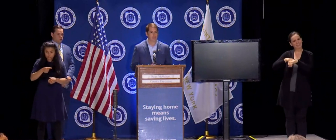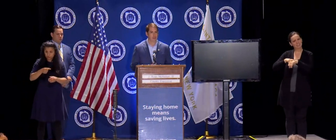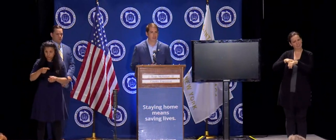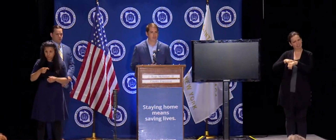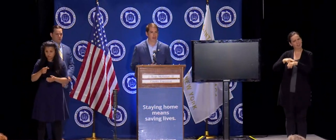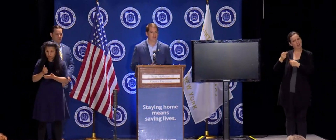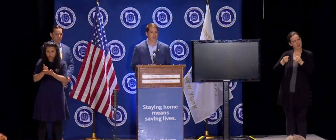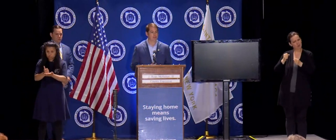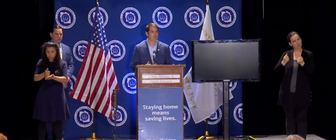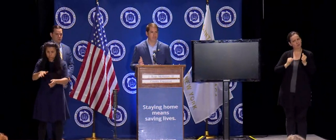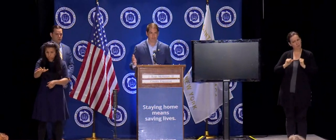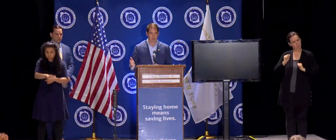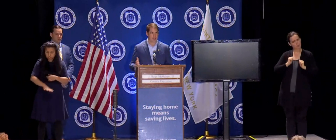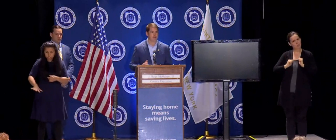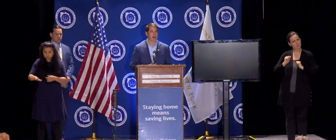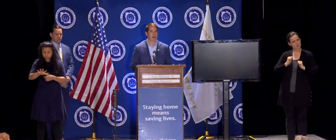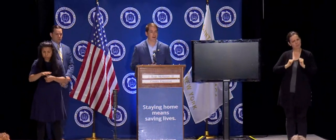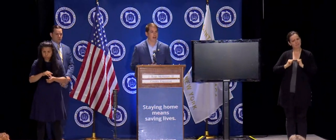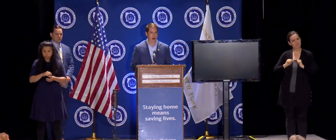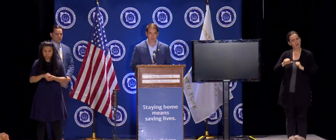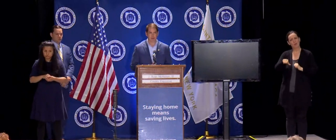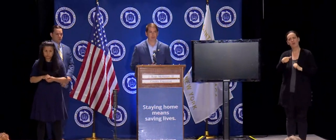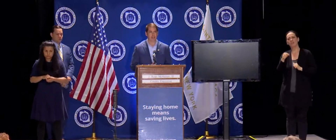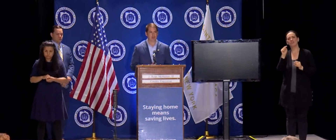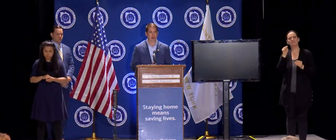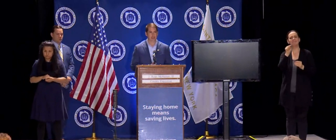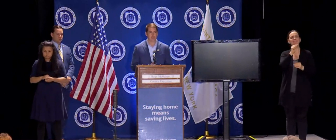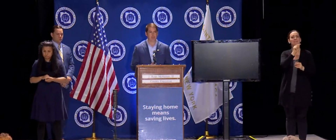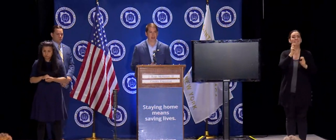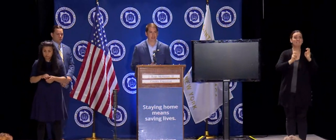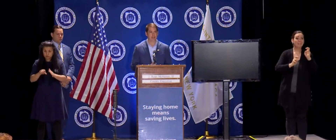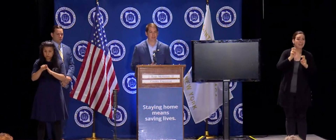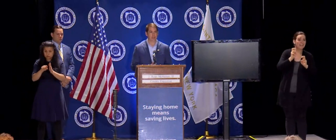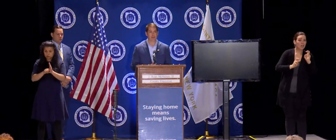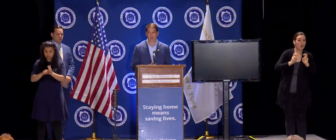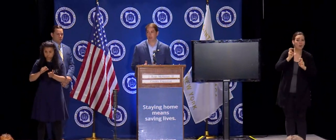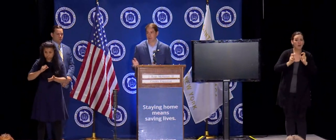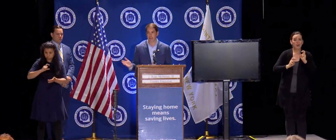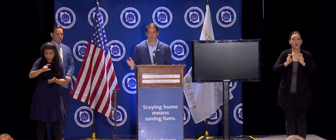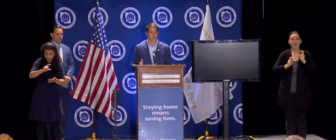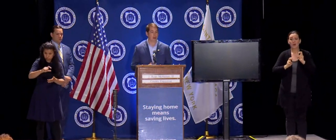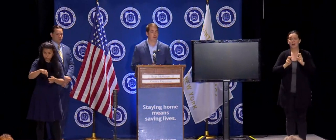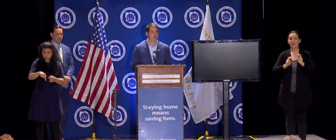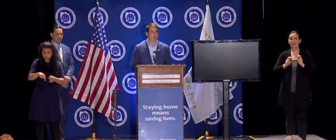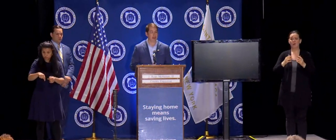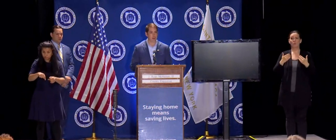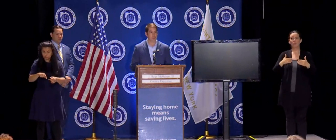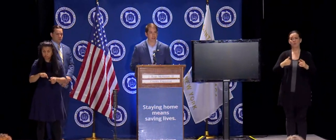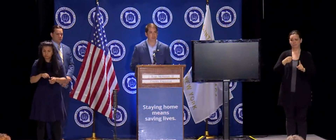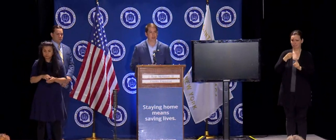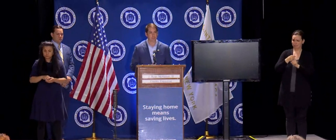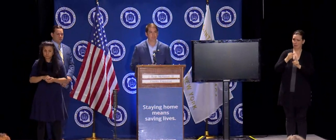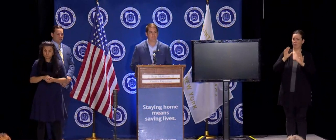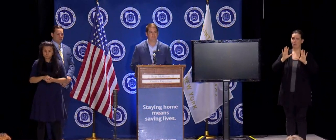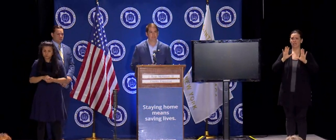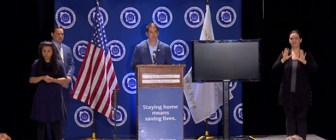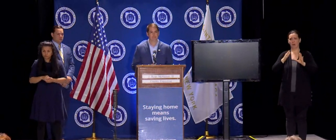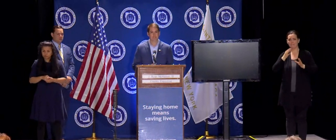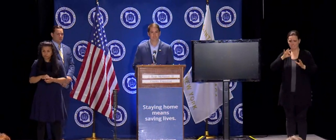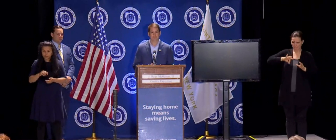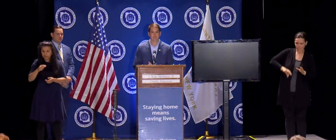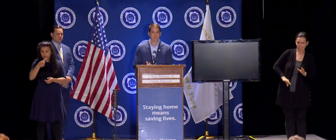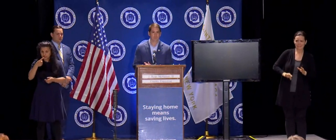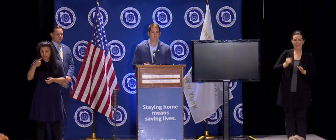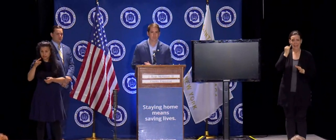other drivers, State Fair, absolutely have a positive impact on the city of Syracuse, and that's how we feel about Amazon as well. And